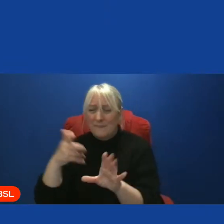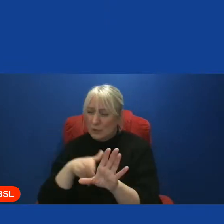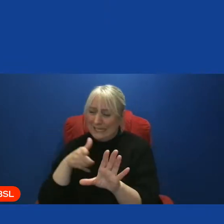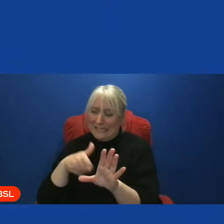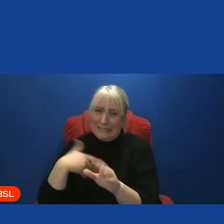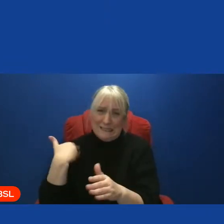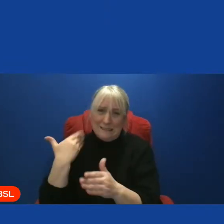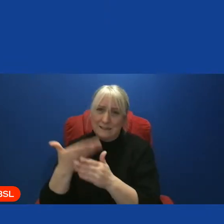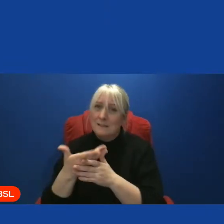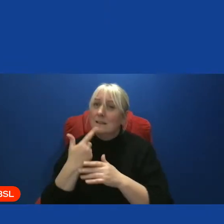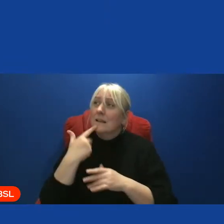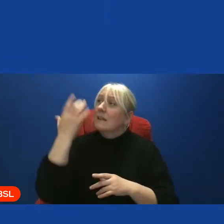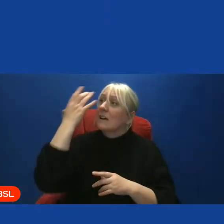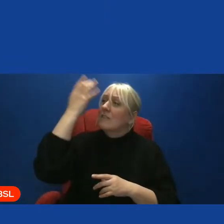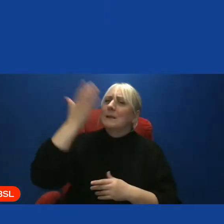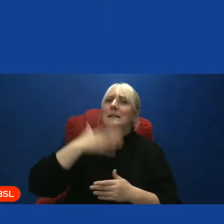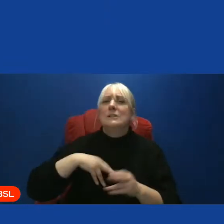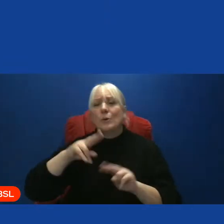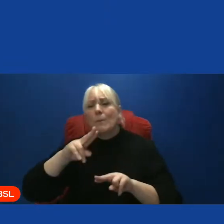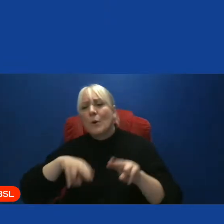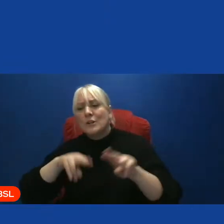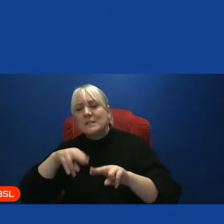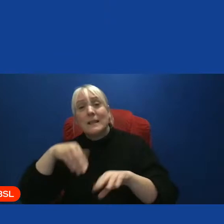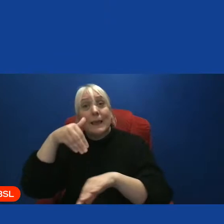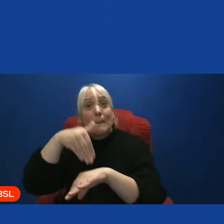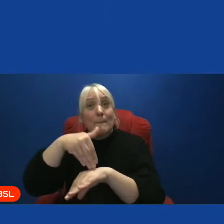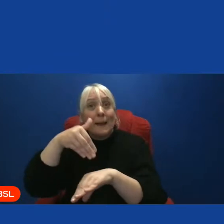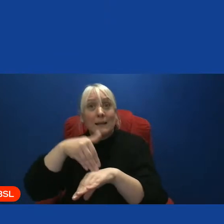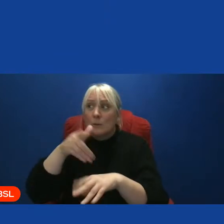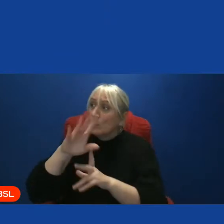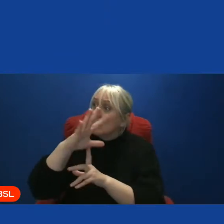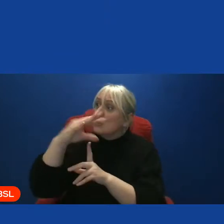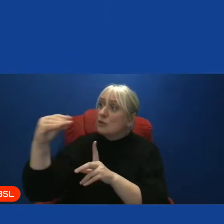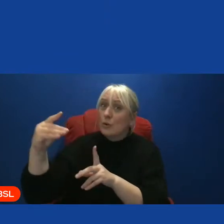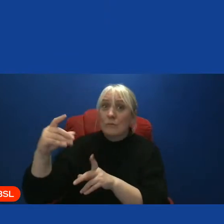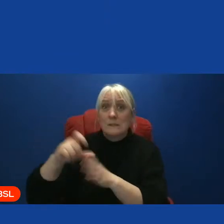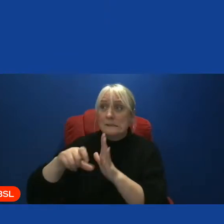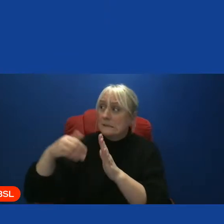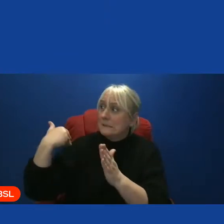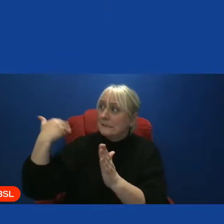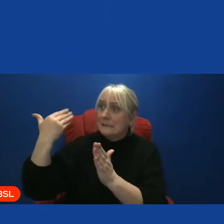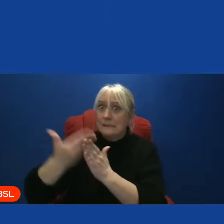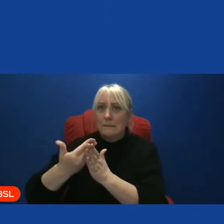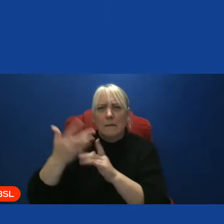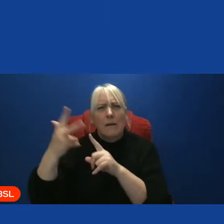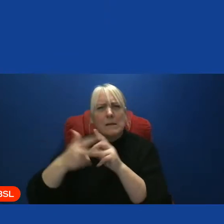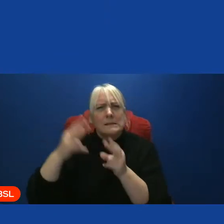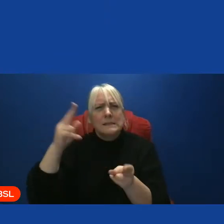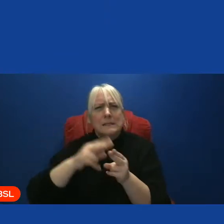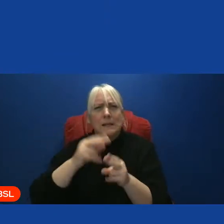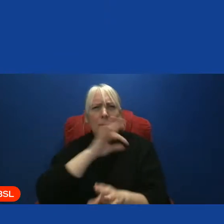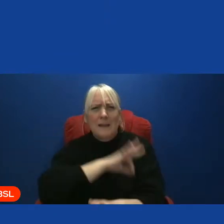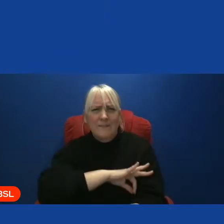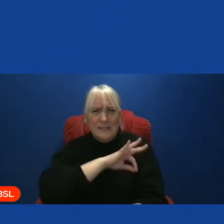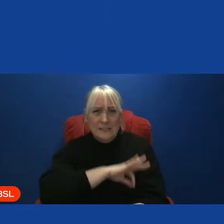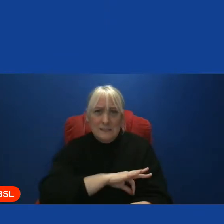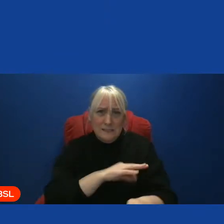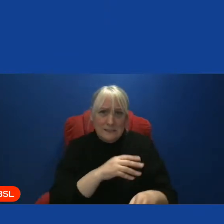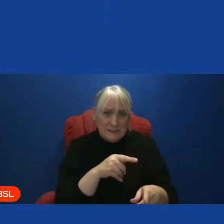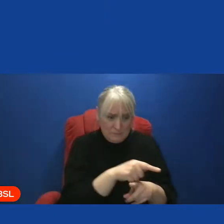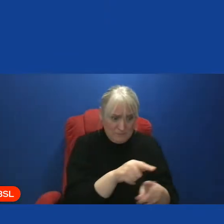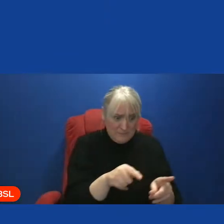should monitor the impact of what the Tories were doing then in terms of cutting benefits to people, particularly people with